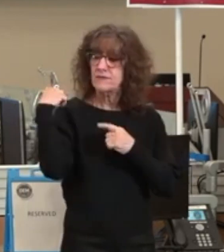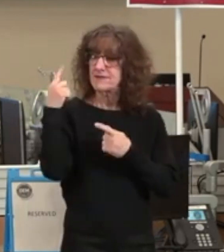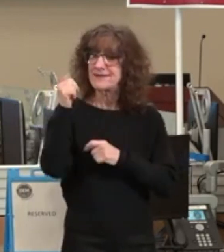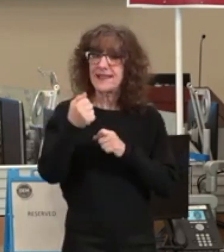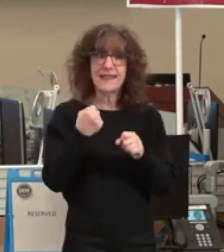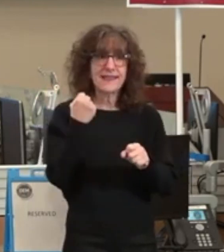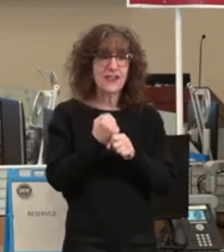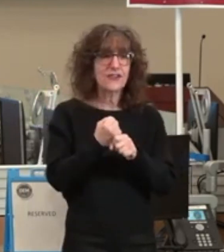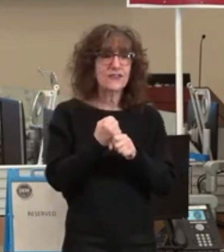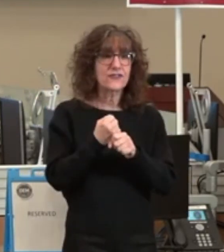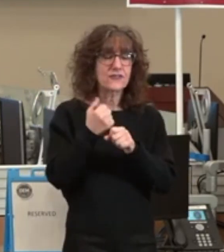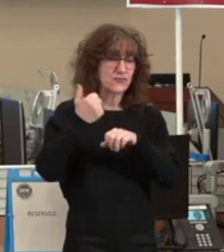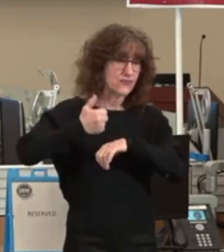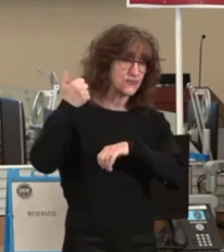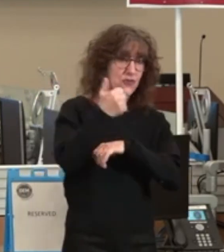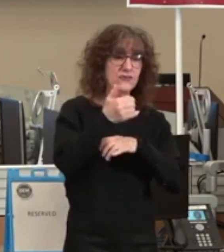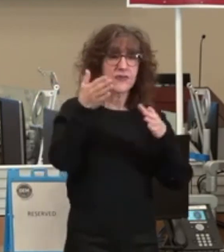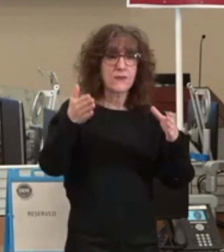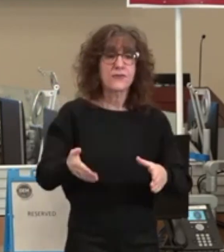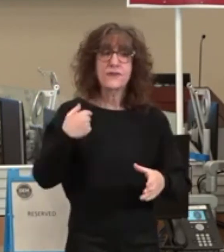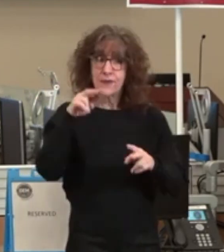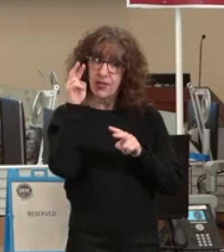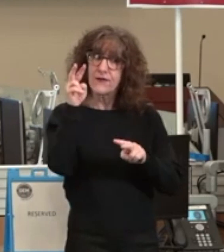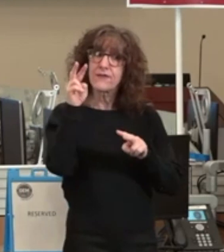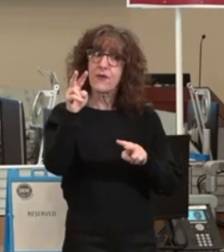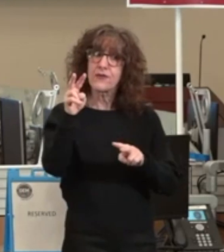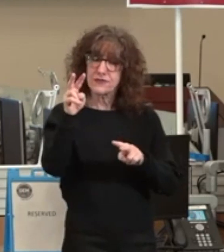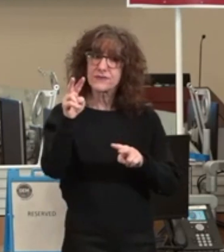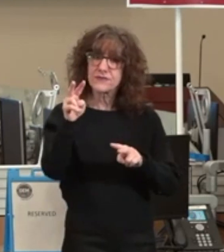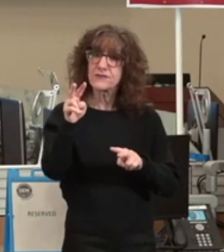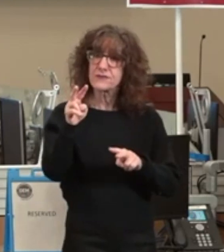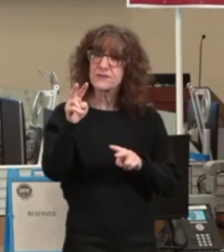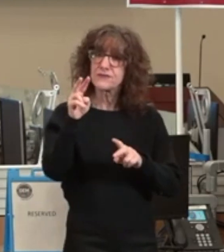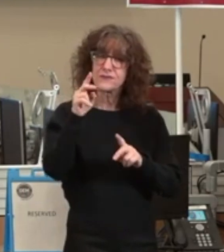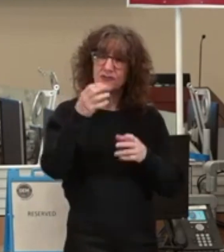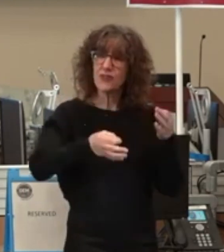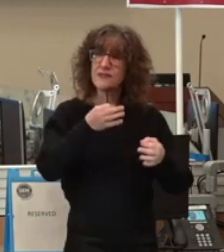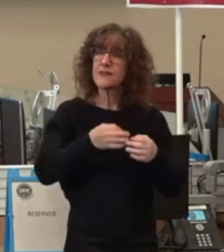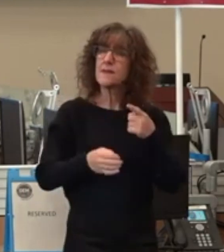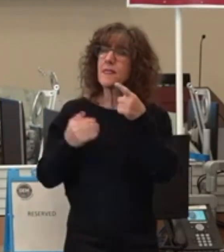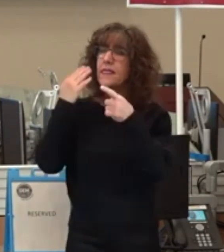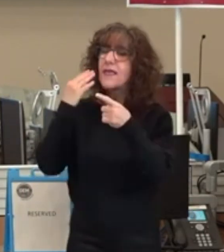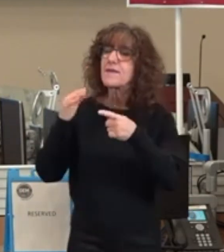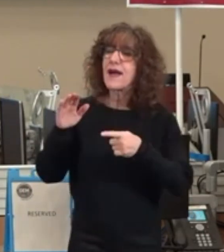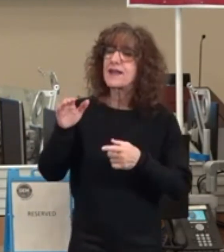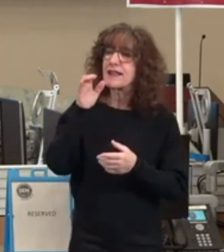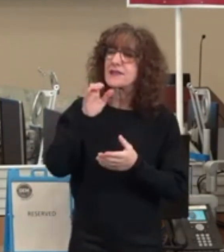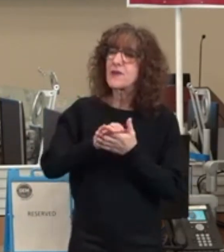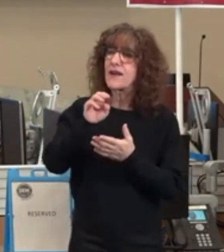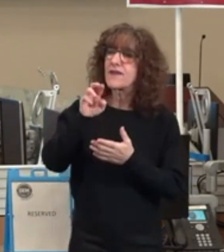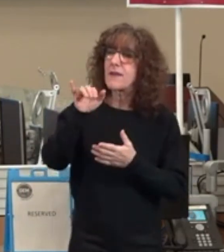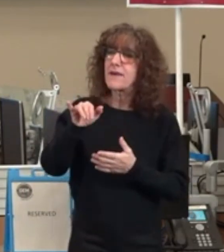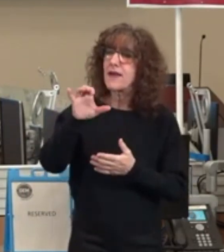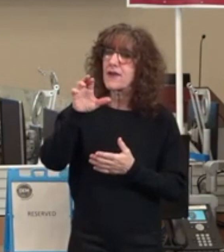to charge this individual, and we look forward to bringing him to justice. Well, you know, his wife, Mary Crawford, was